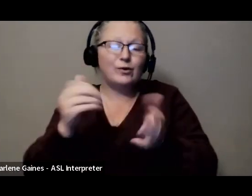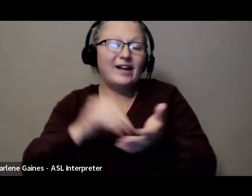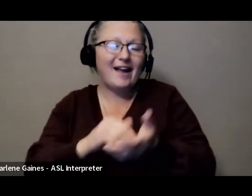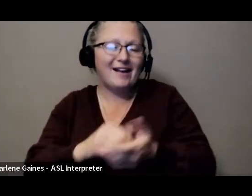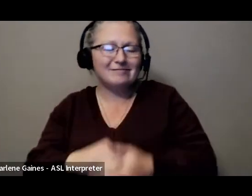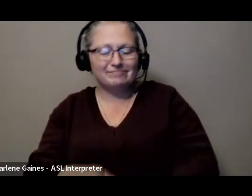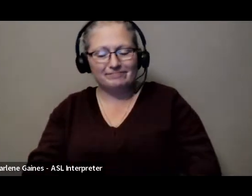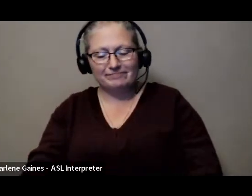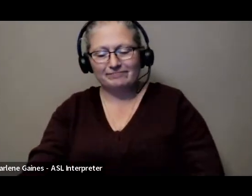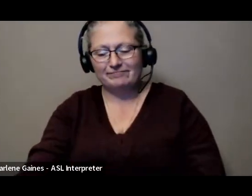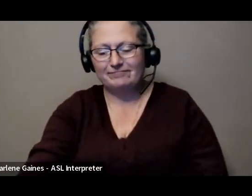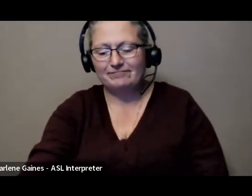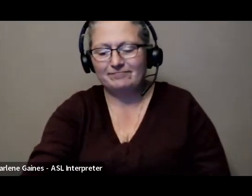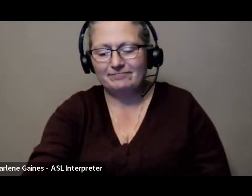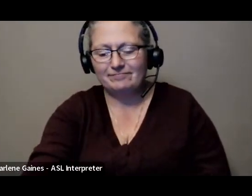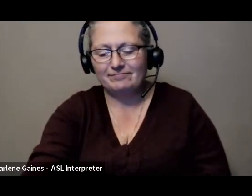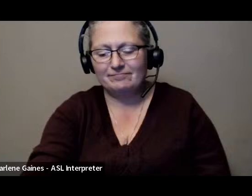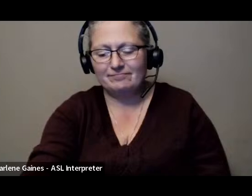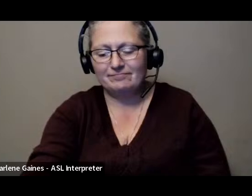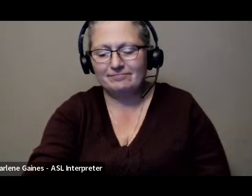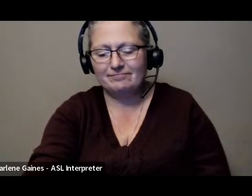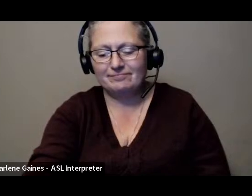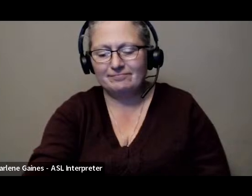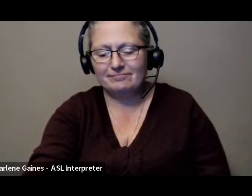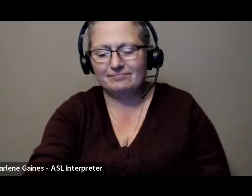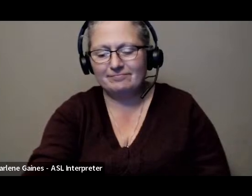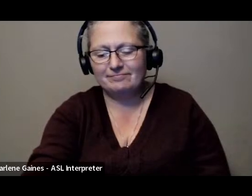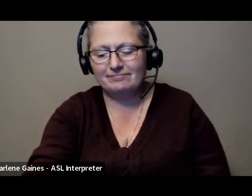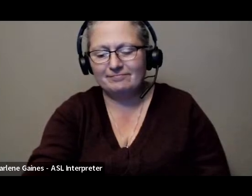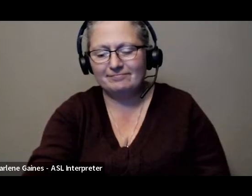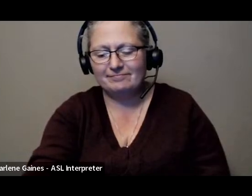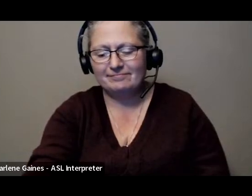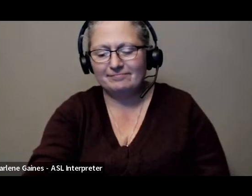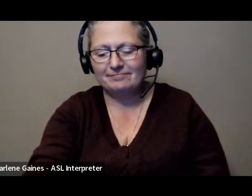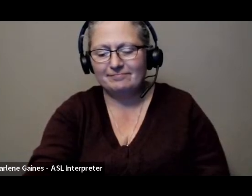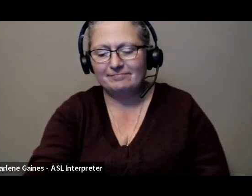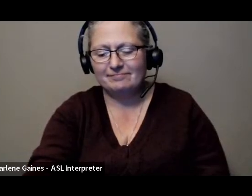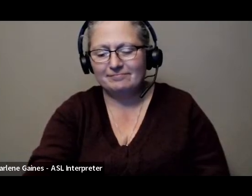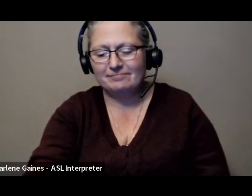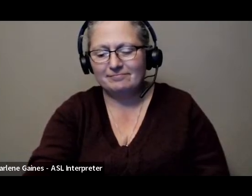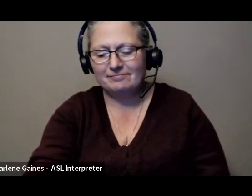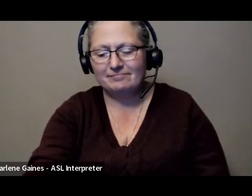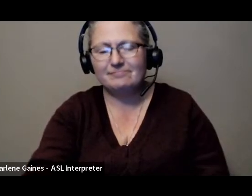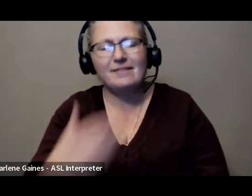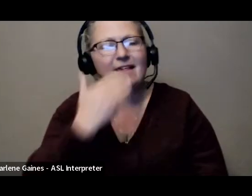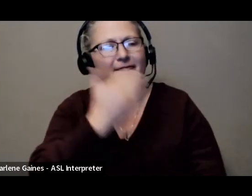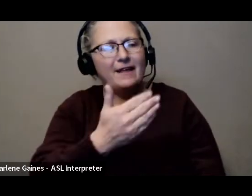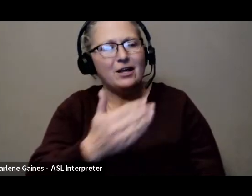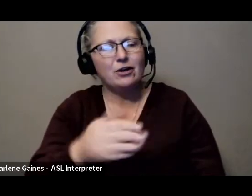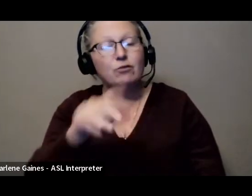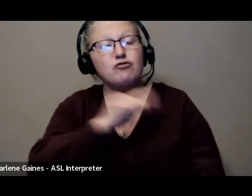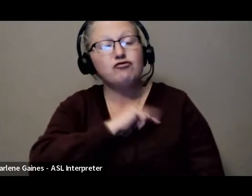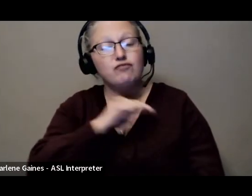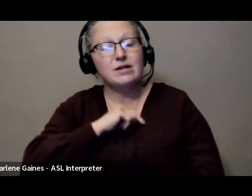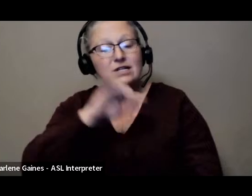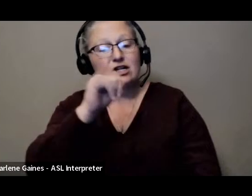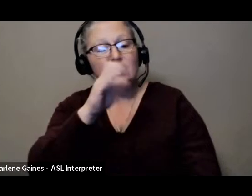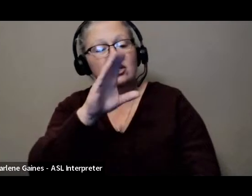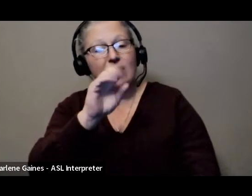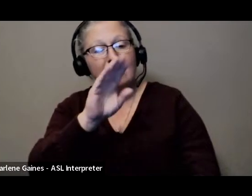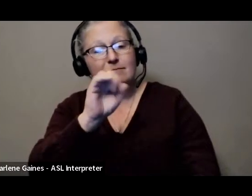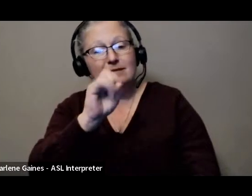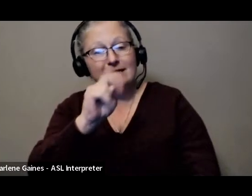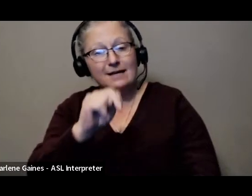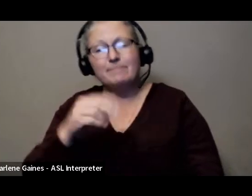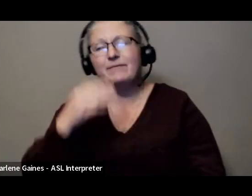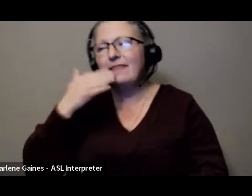again. So anyway. Thank you. Trustee Jacobson? Thanks.